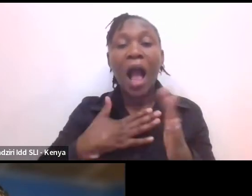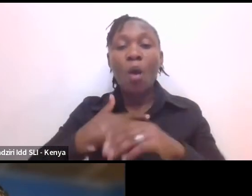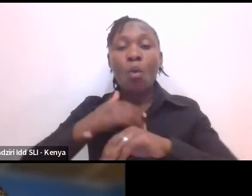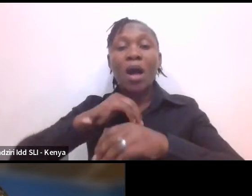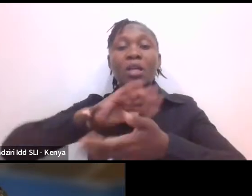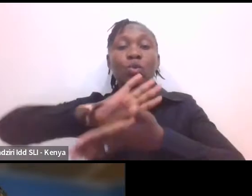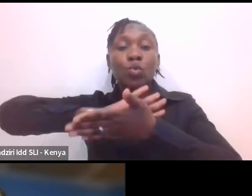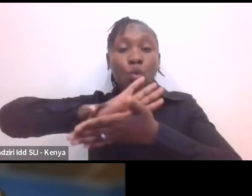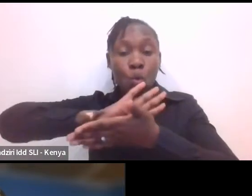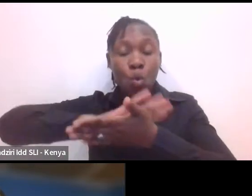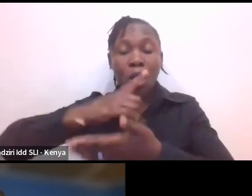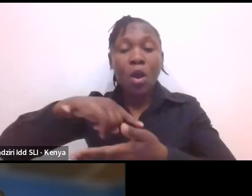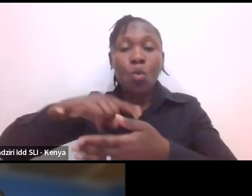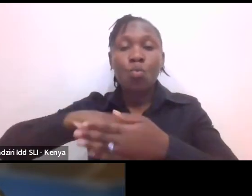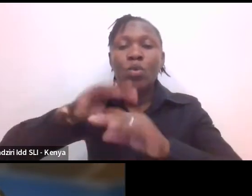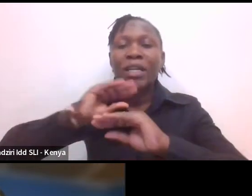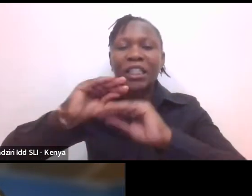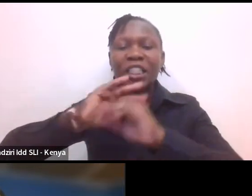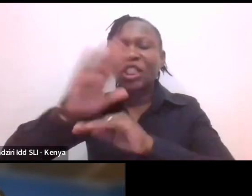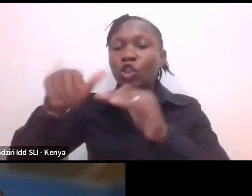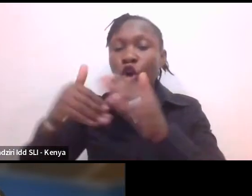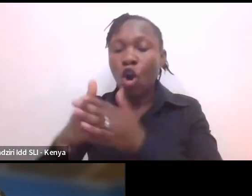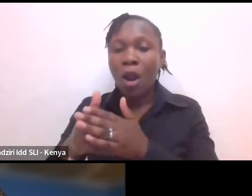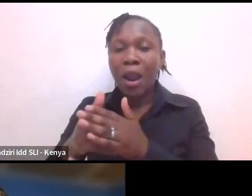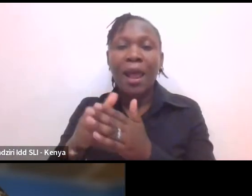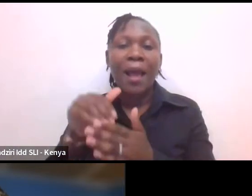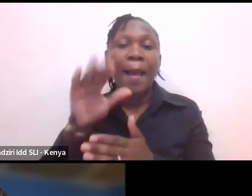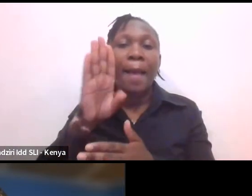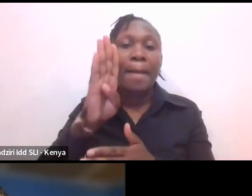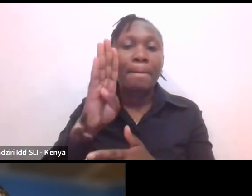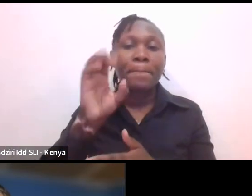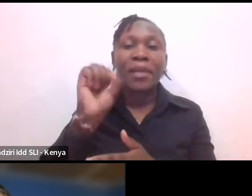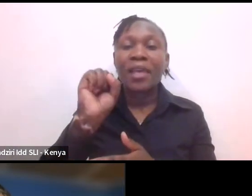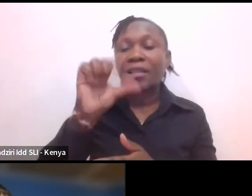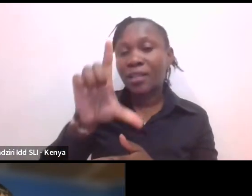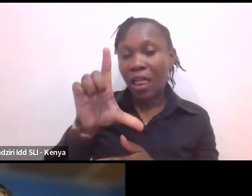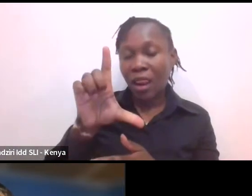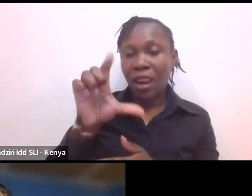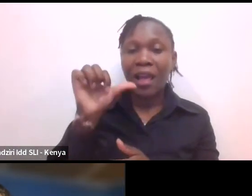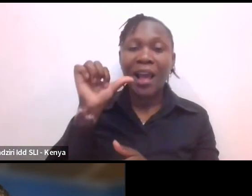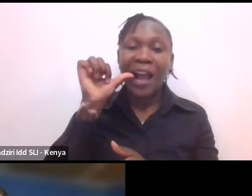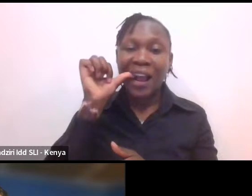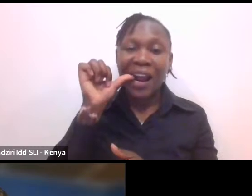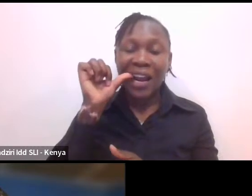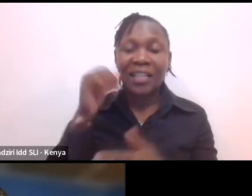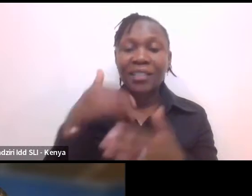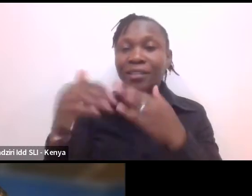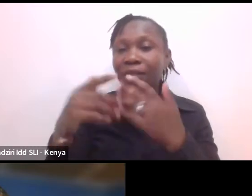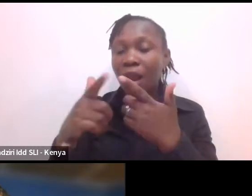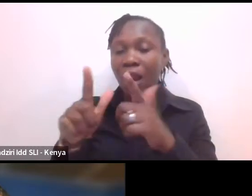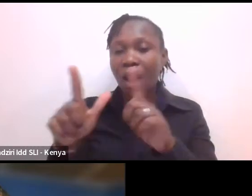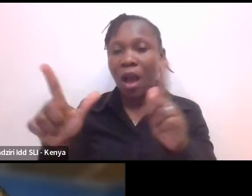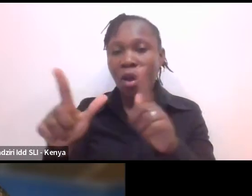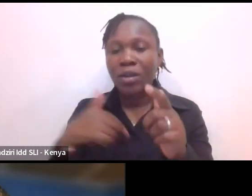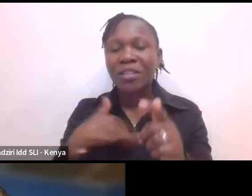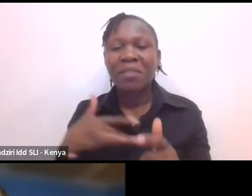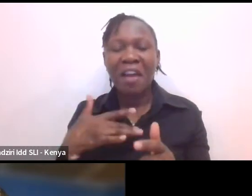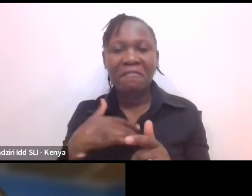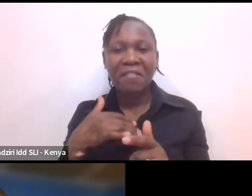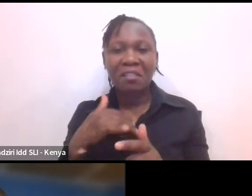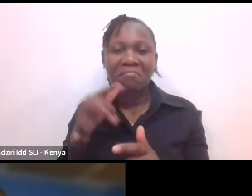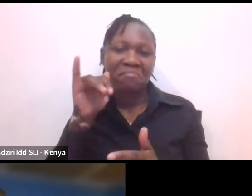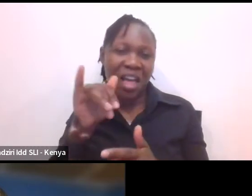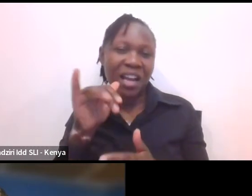Language, and I think that's a glorious thing, because I think